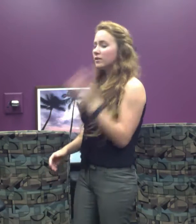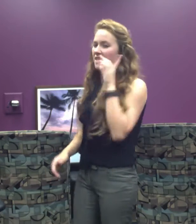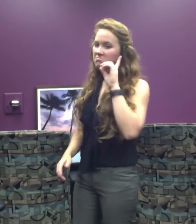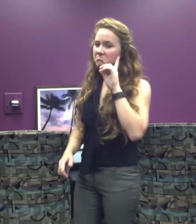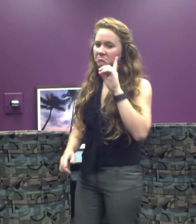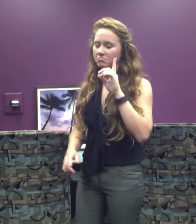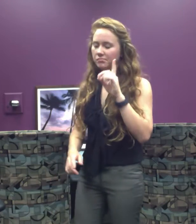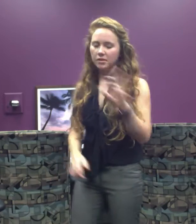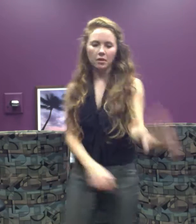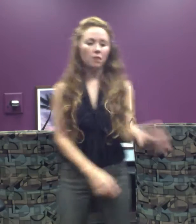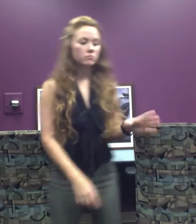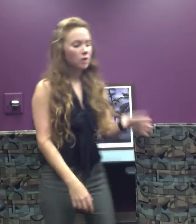above, okay.